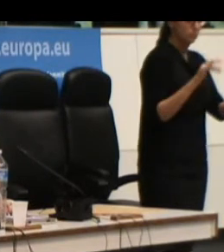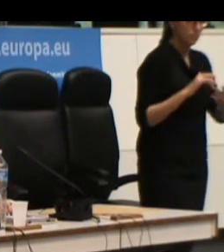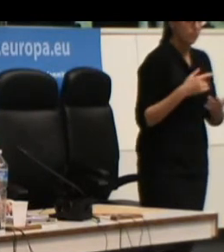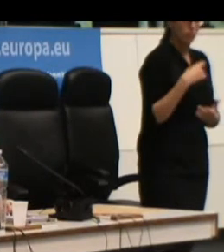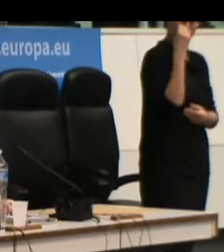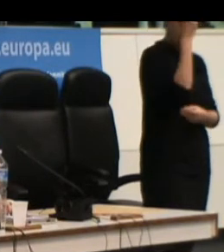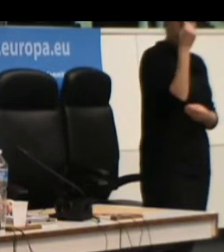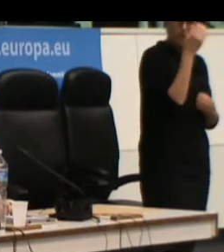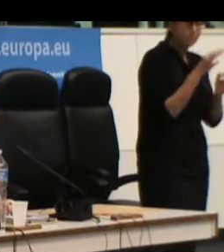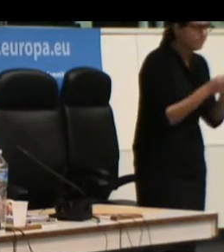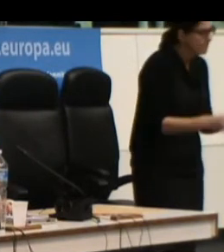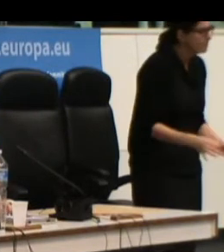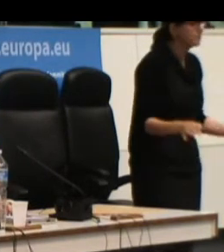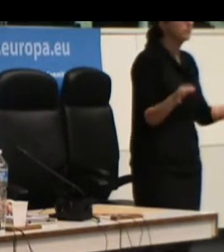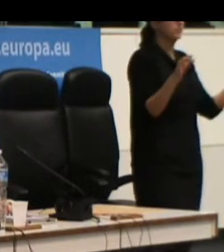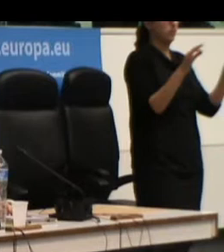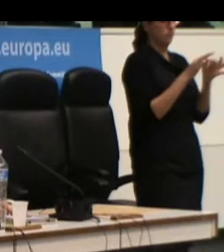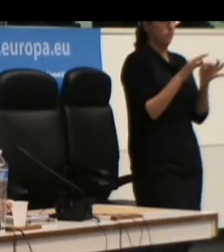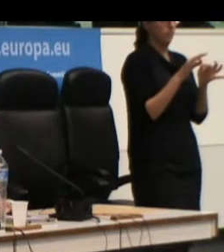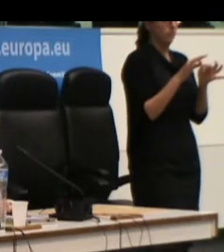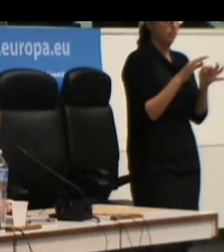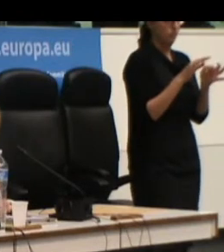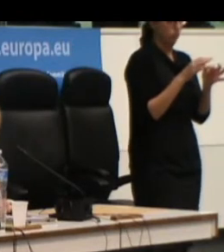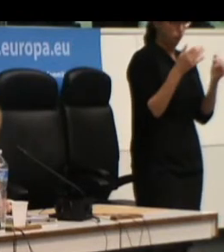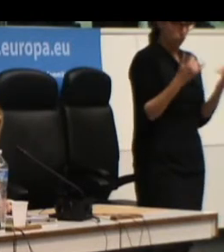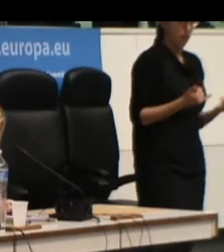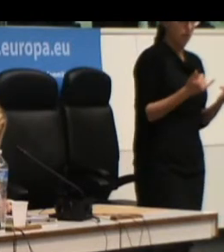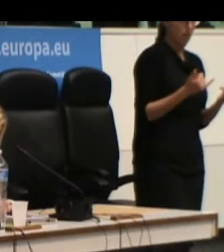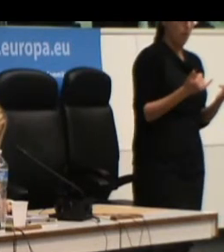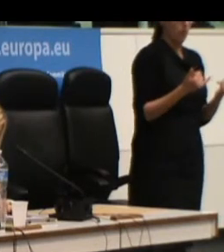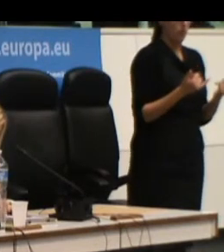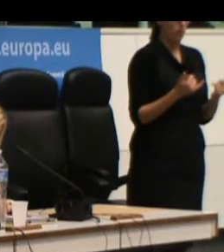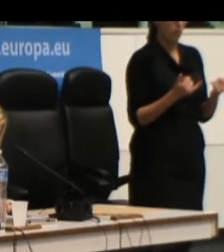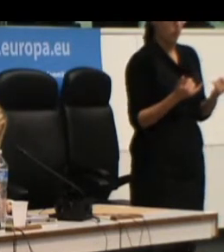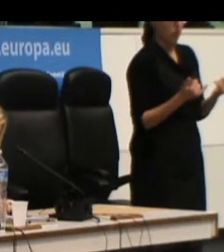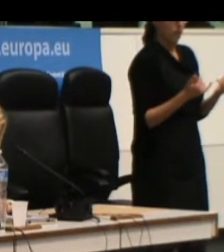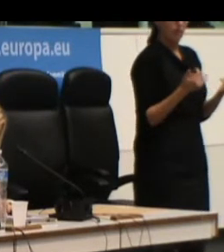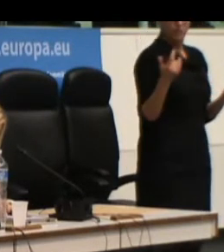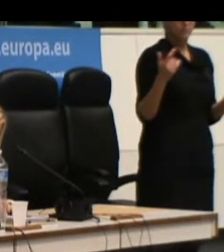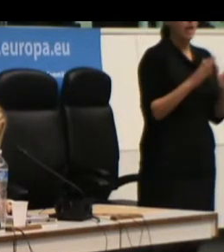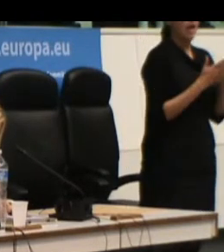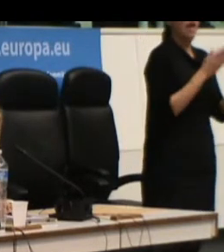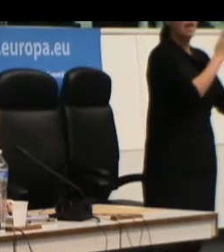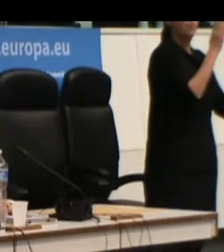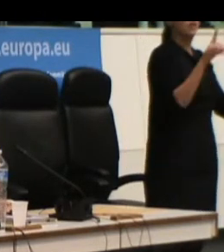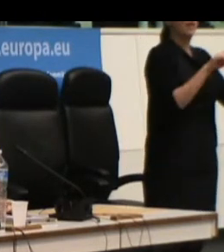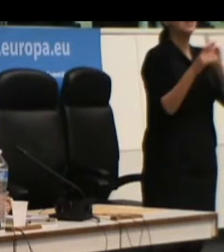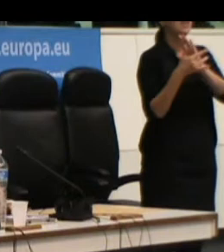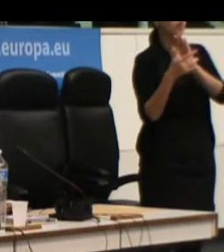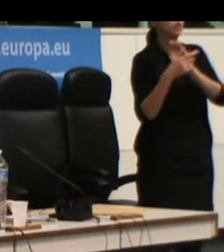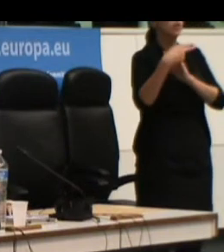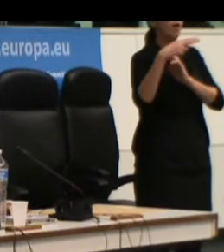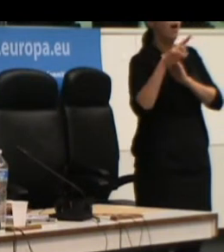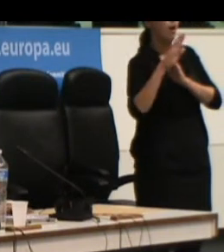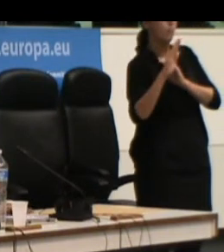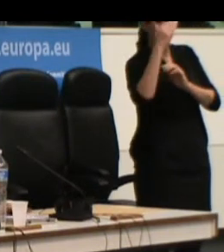think it's so important that libraries are becoming technology hubs, that they're places that people can